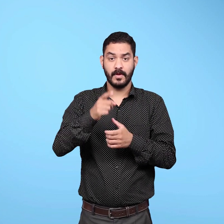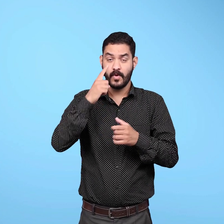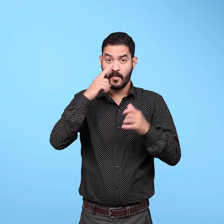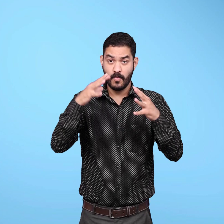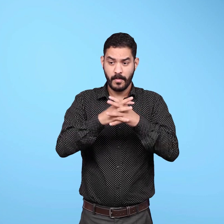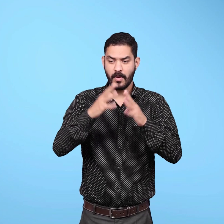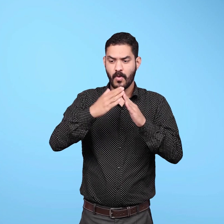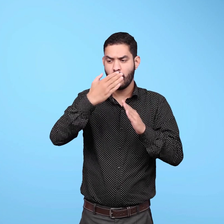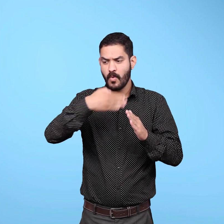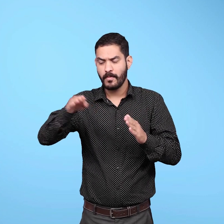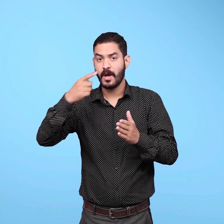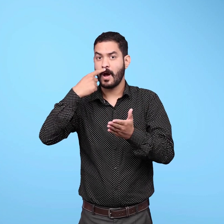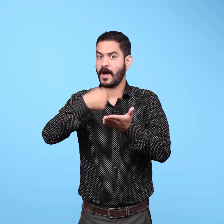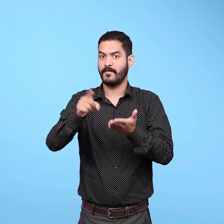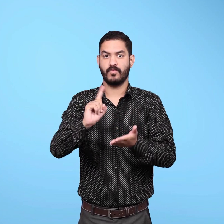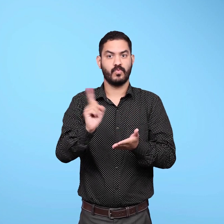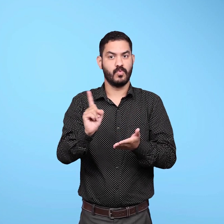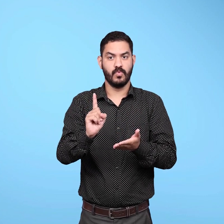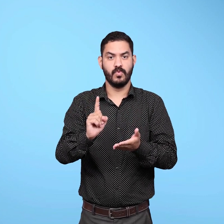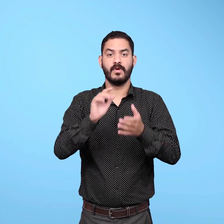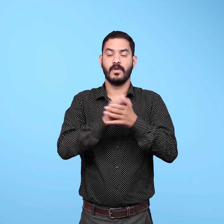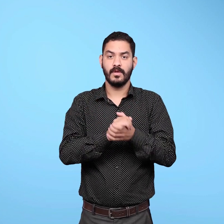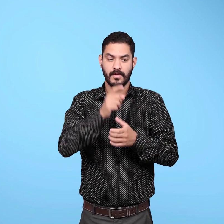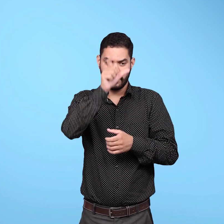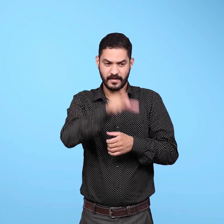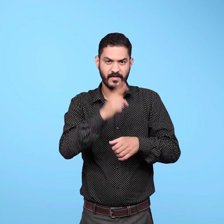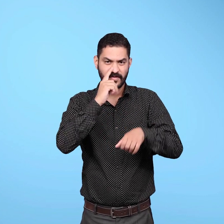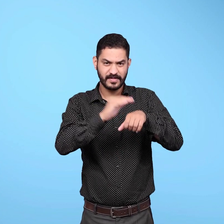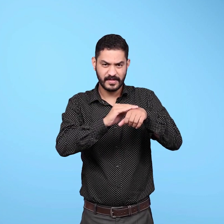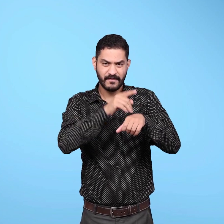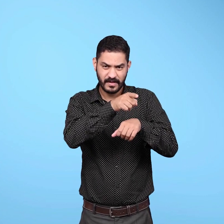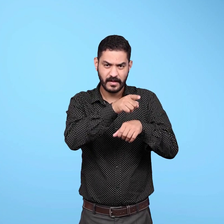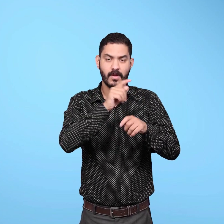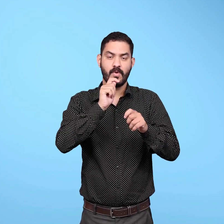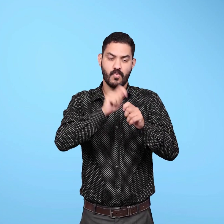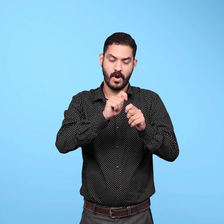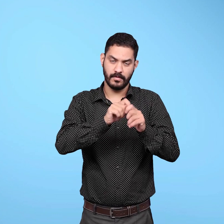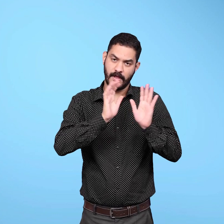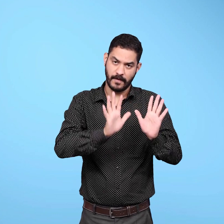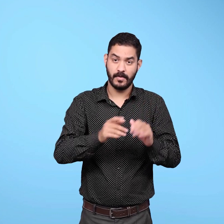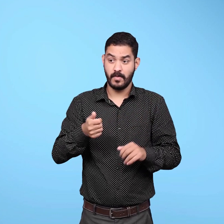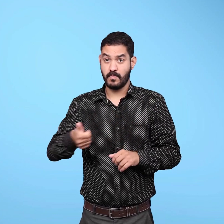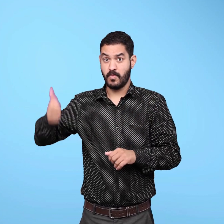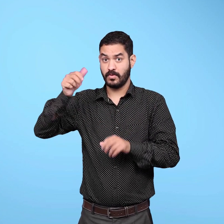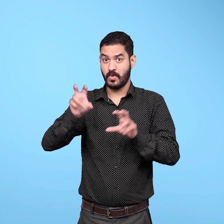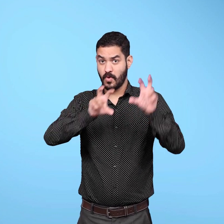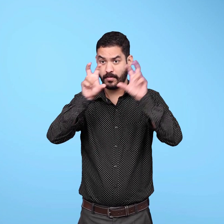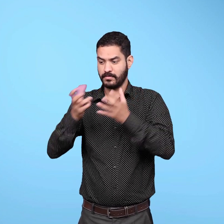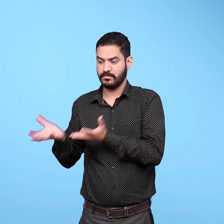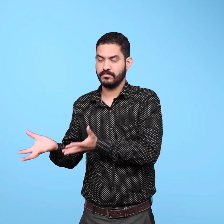Women who are not permitted to leave their homes can send maid servants to bring the raw material from the